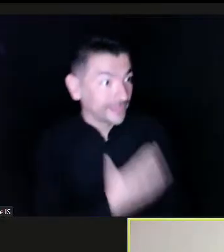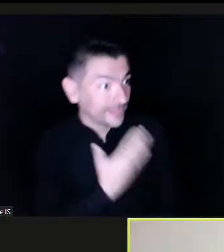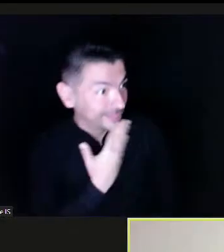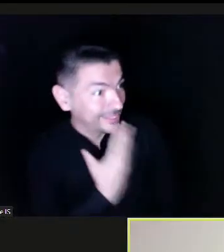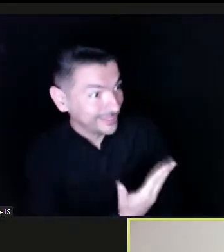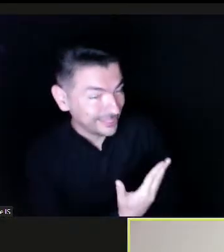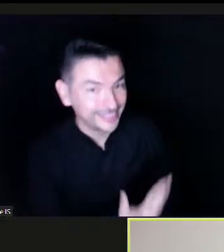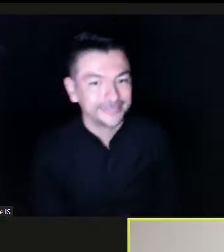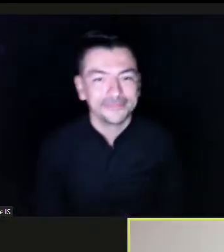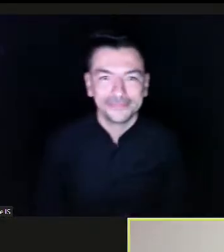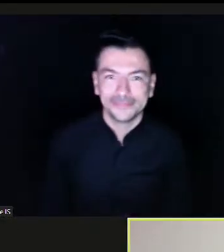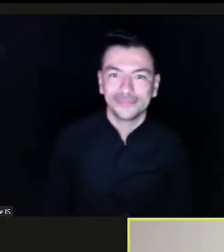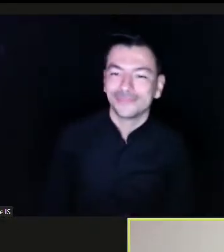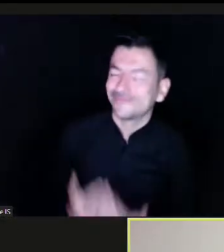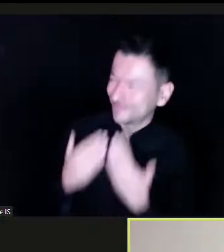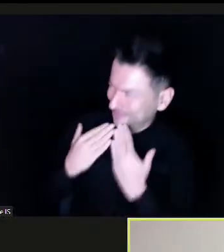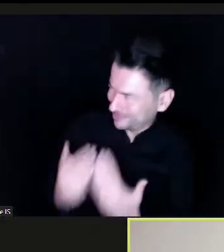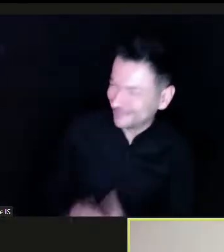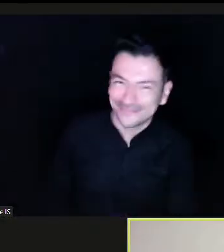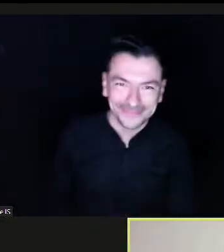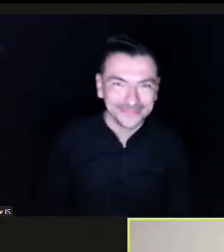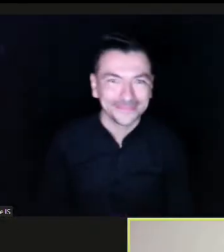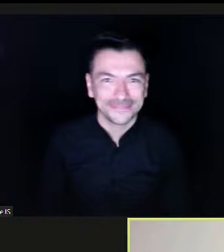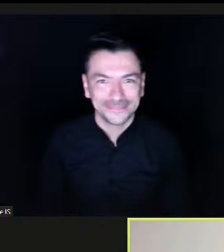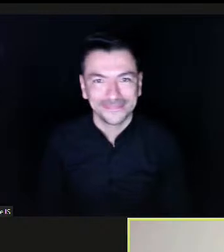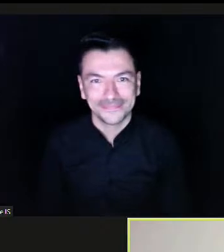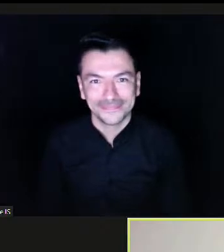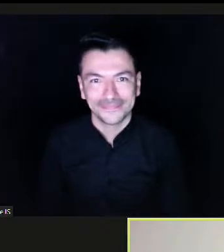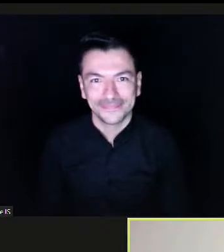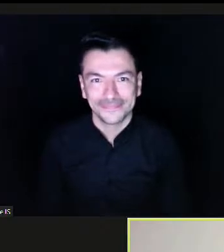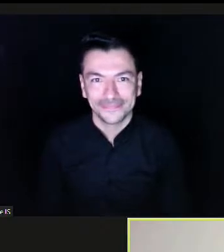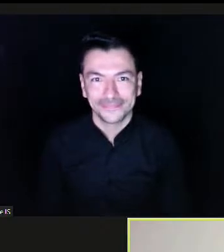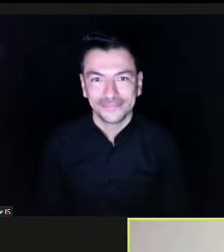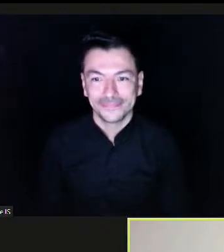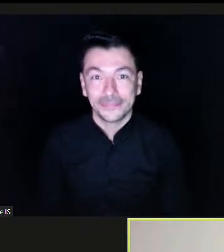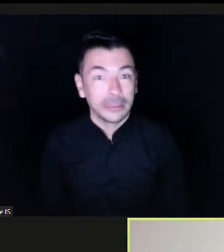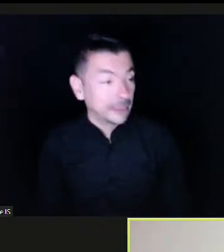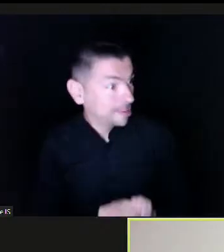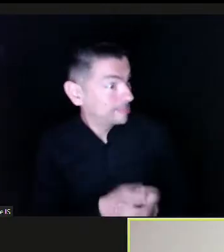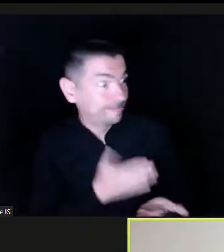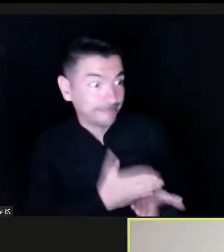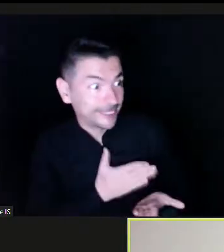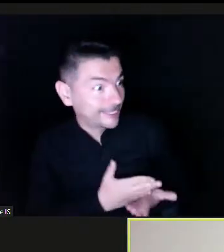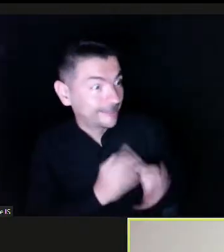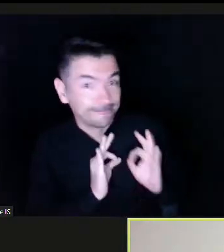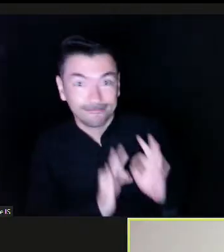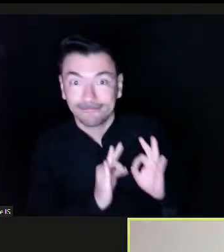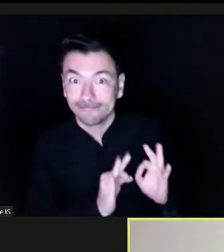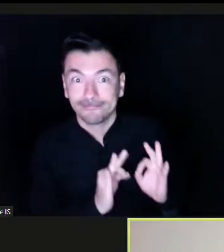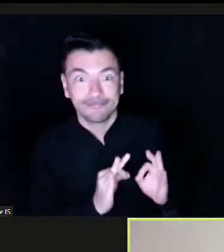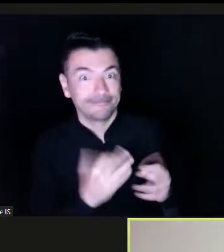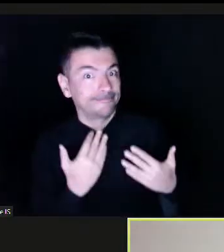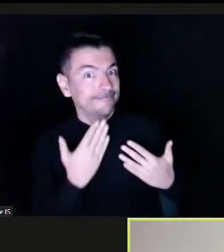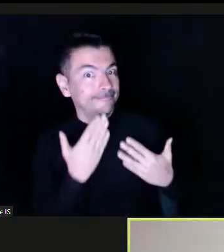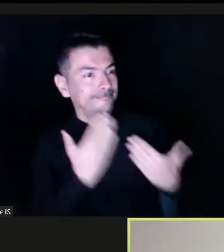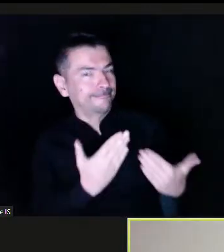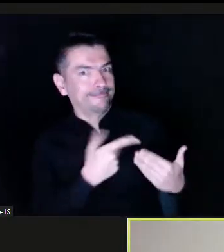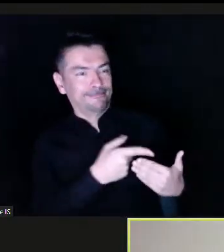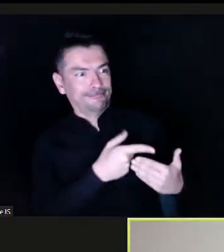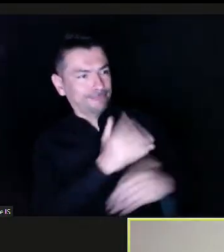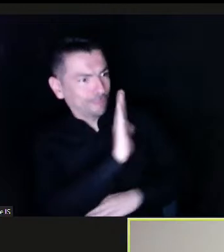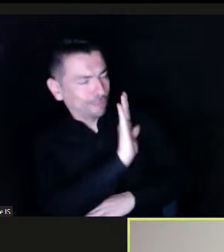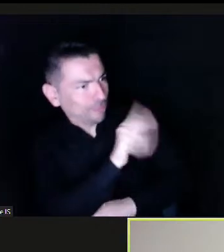in person right now. And you are right. We do need to get used to the new reality. And as you